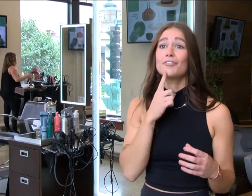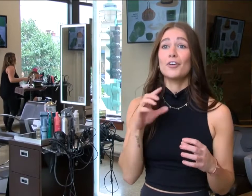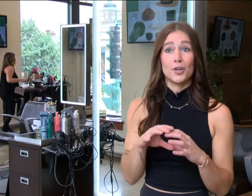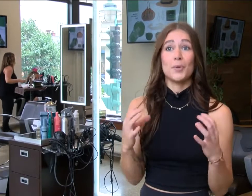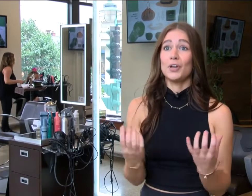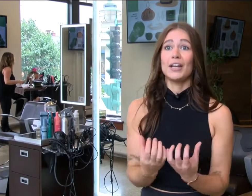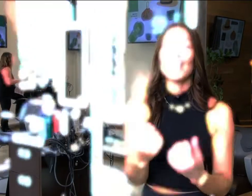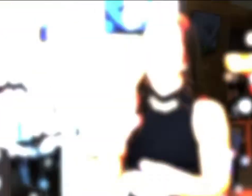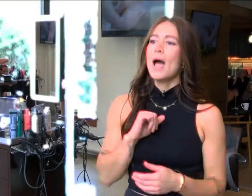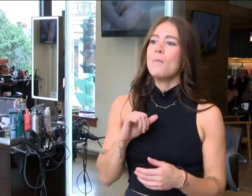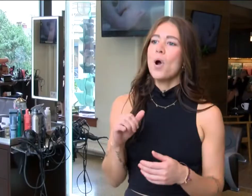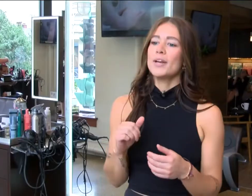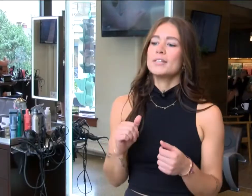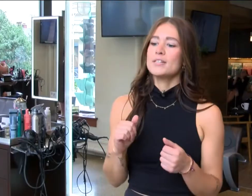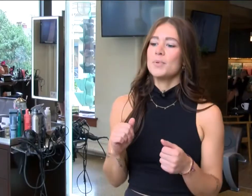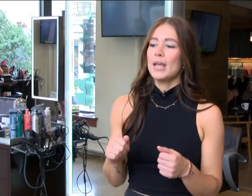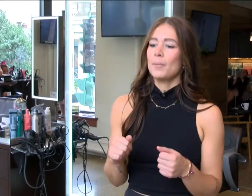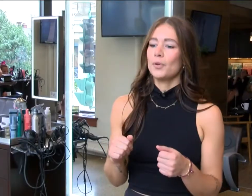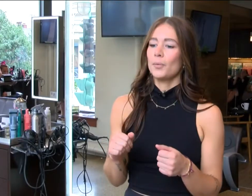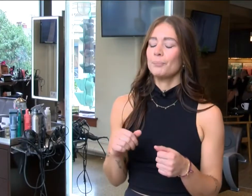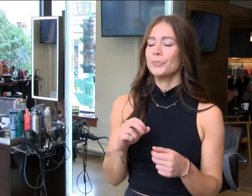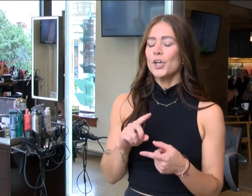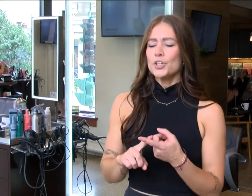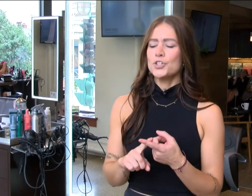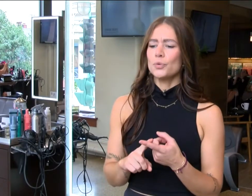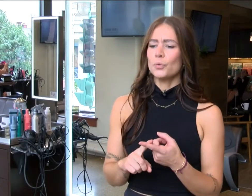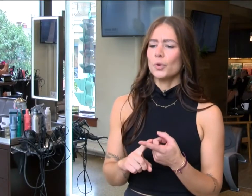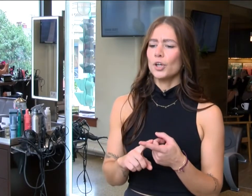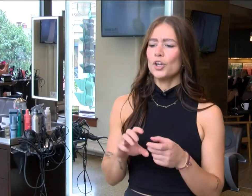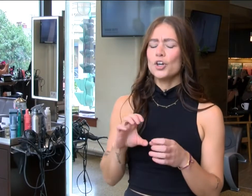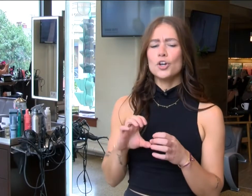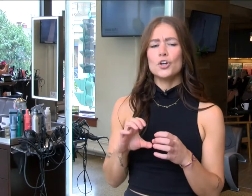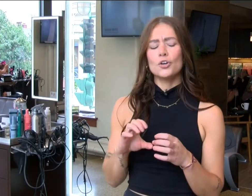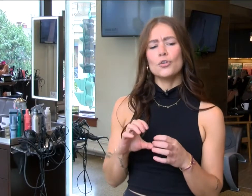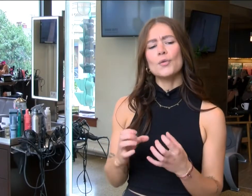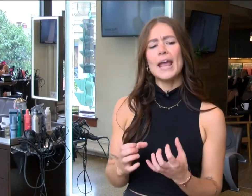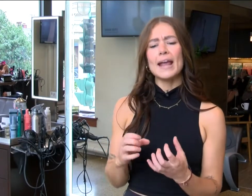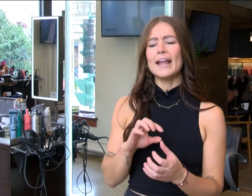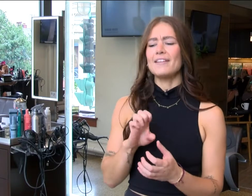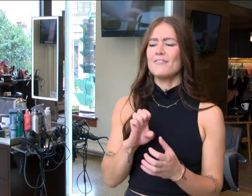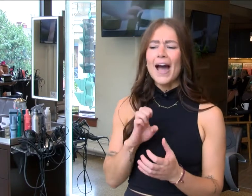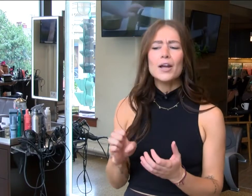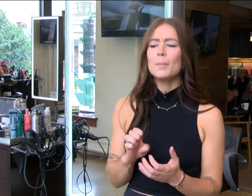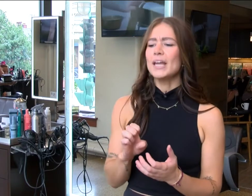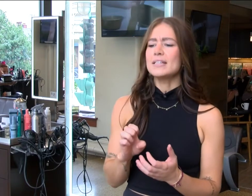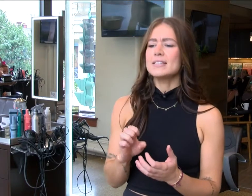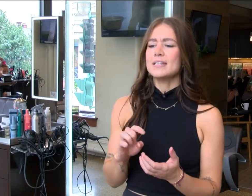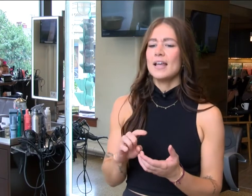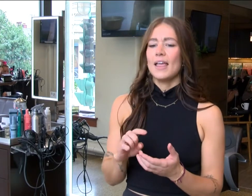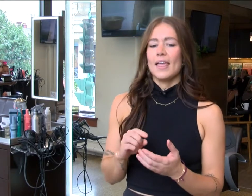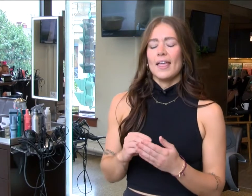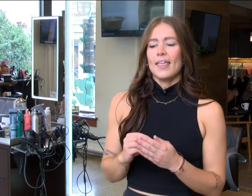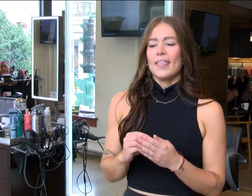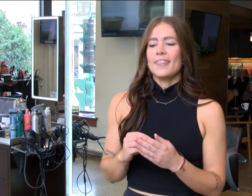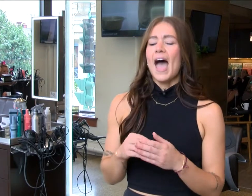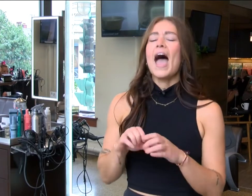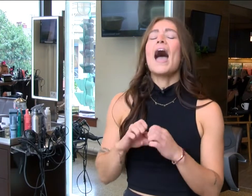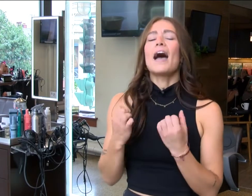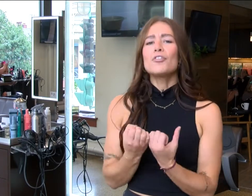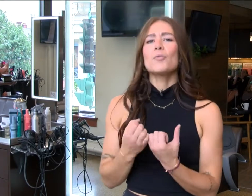community. I wanted to be able to create an environment that everyone